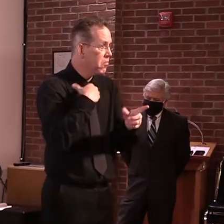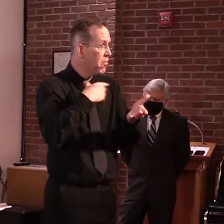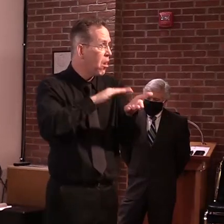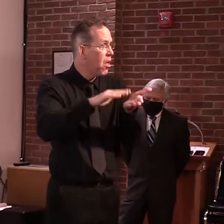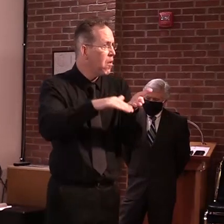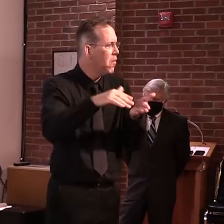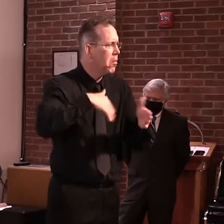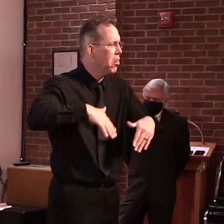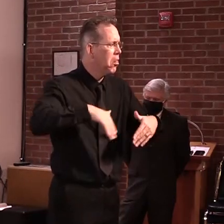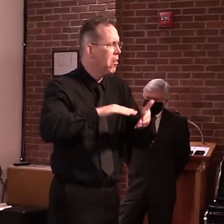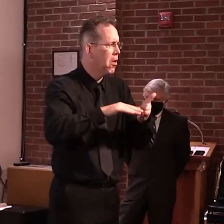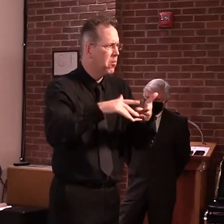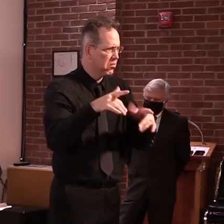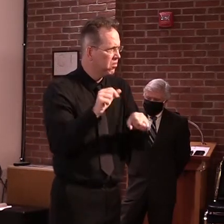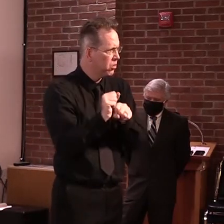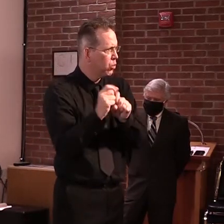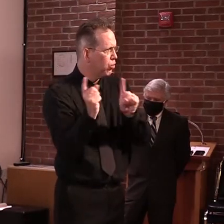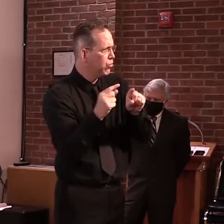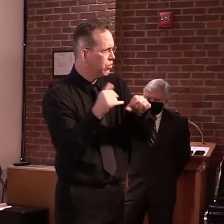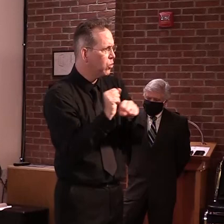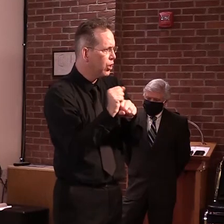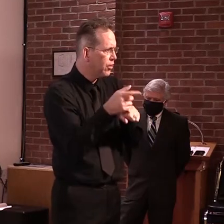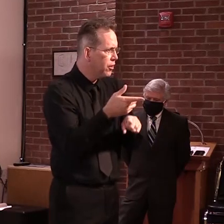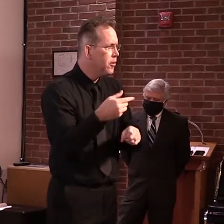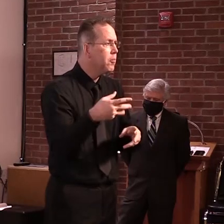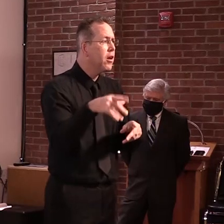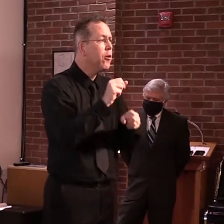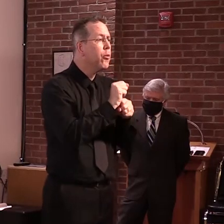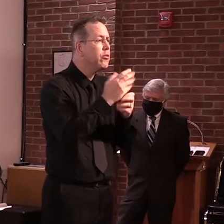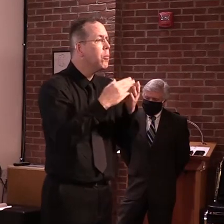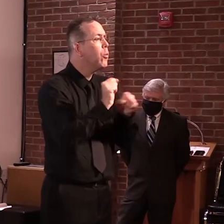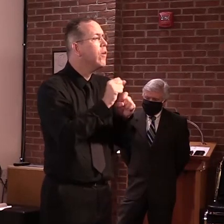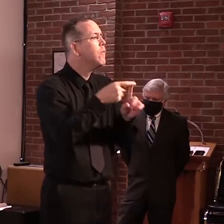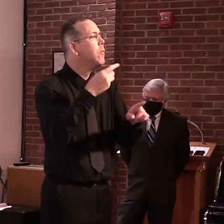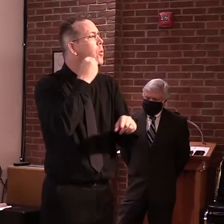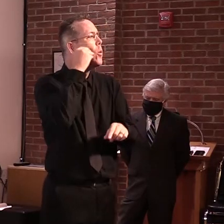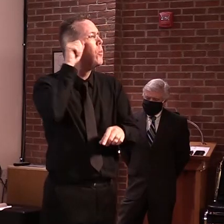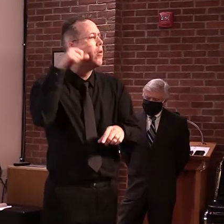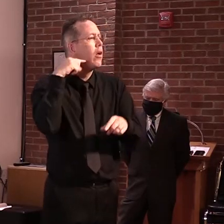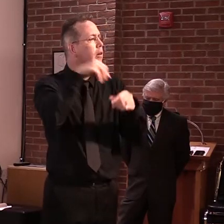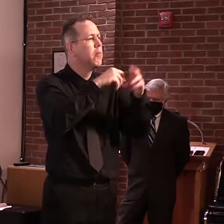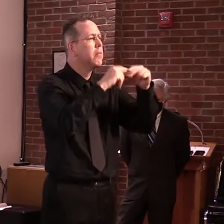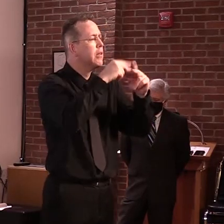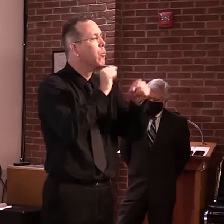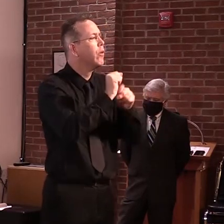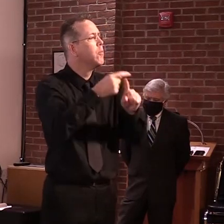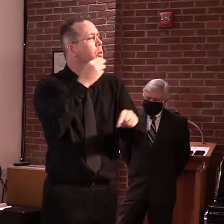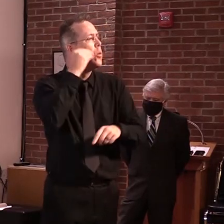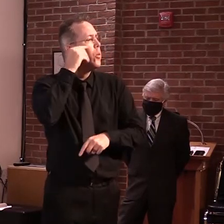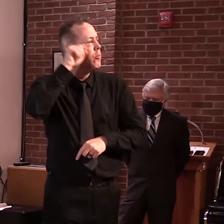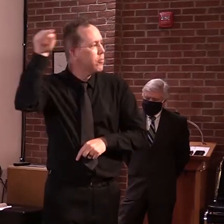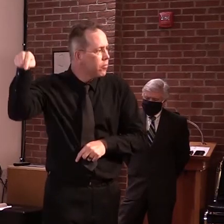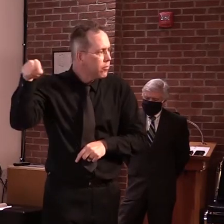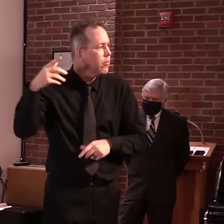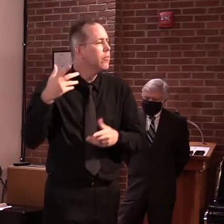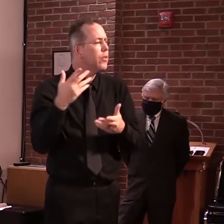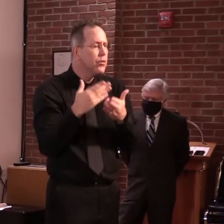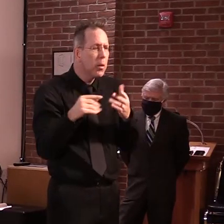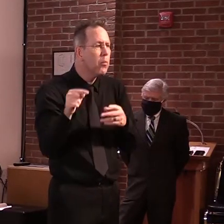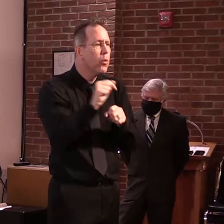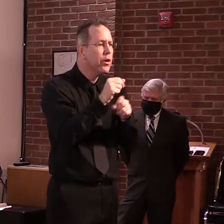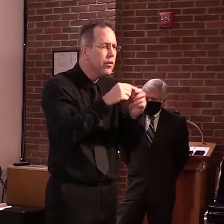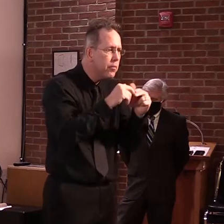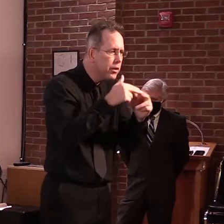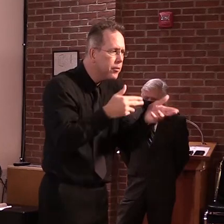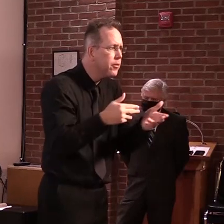ways. Many, many are telecommuting, so they have been able to continue their job. Other employees have actually